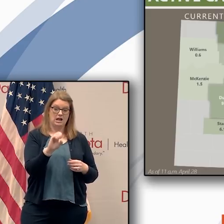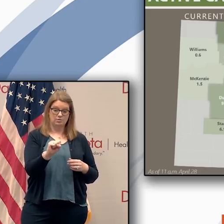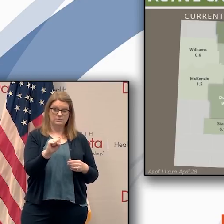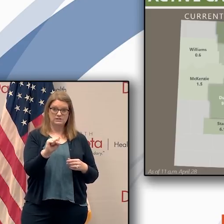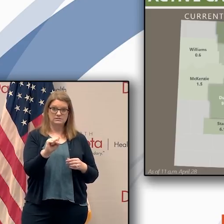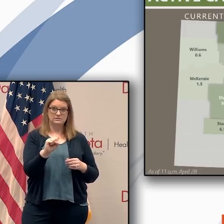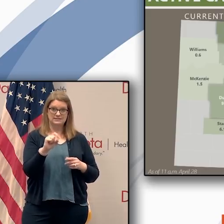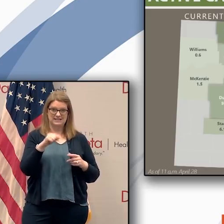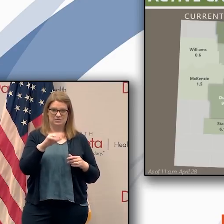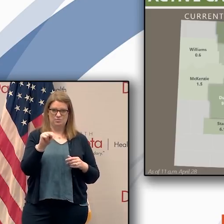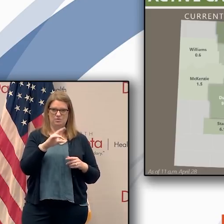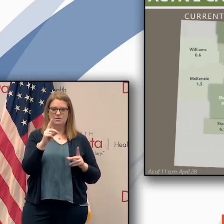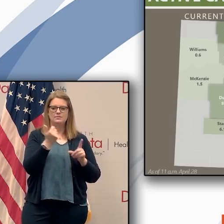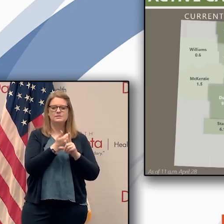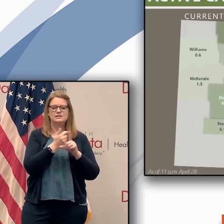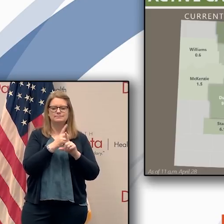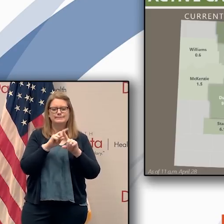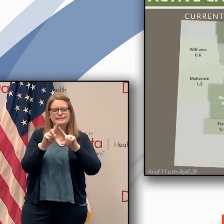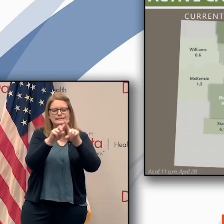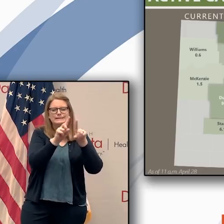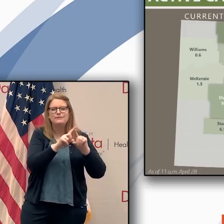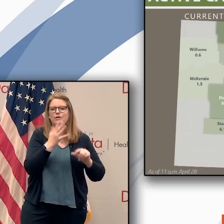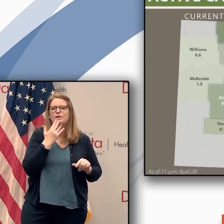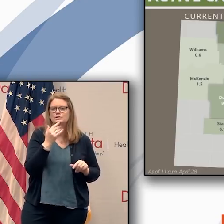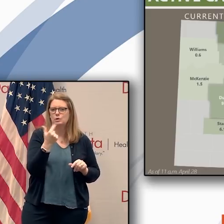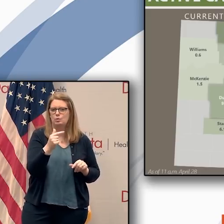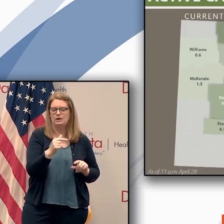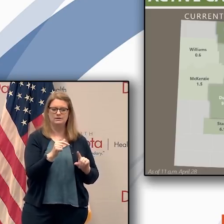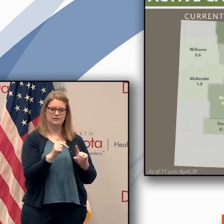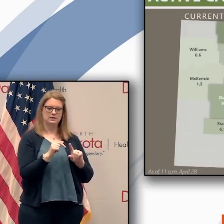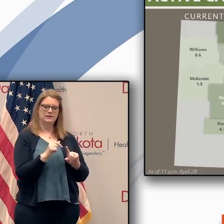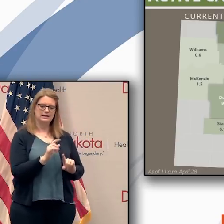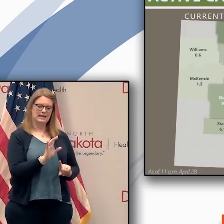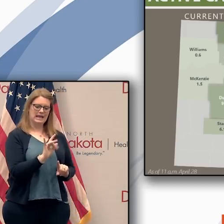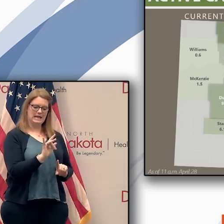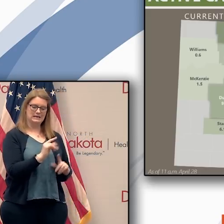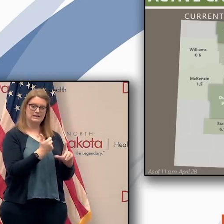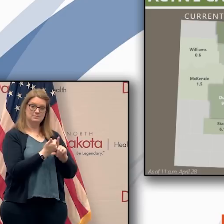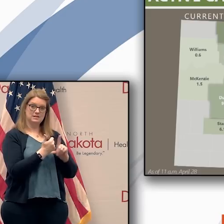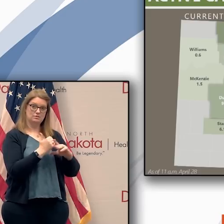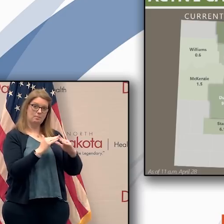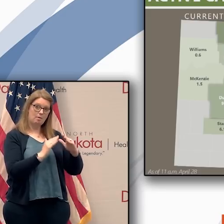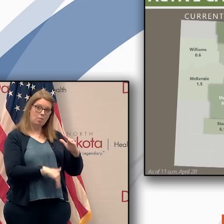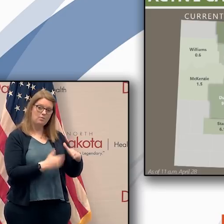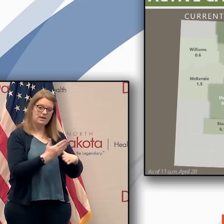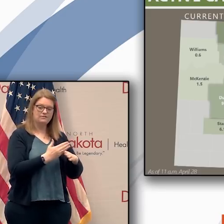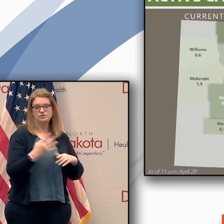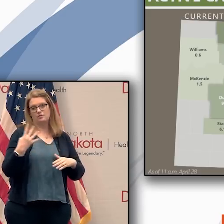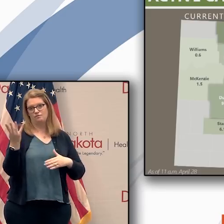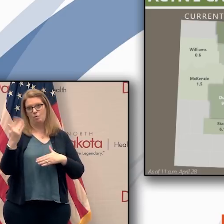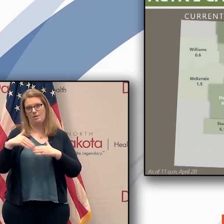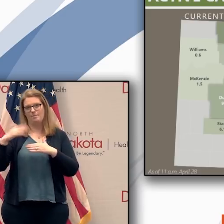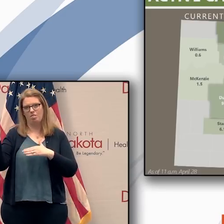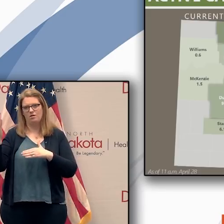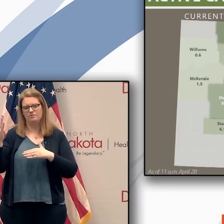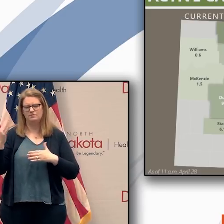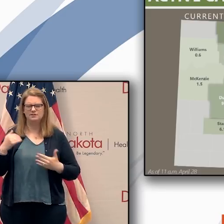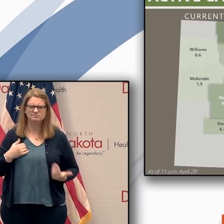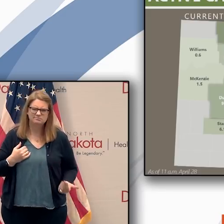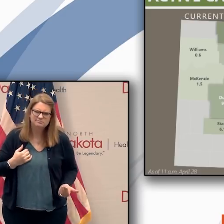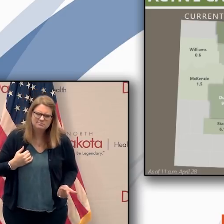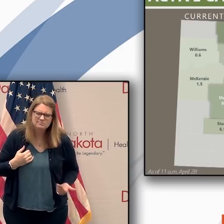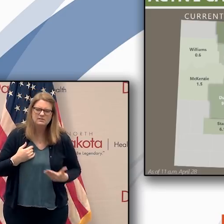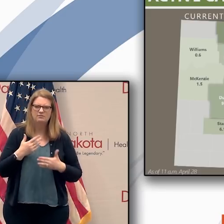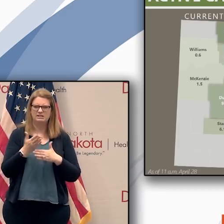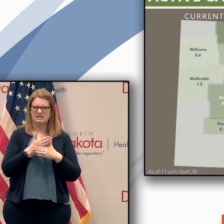various shades of green, 18 of those counties are below the average and only 4 above. And you might say, how is that possible if it's an